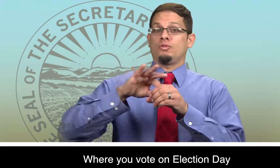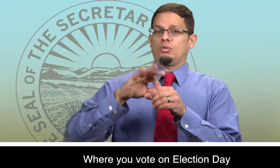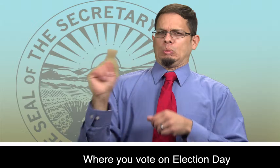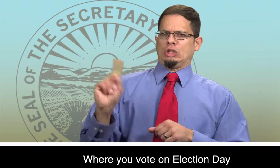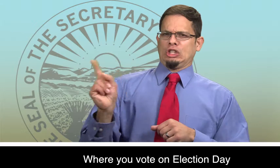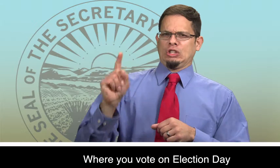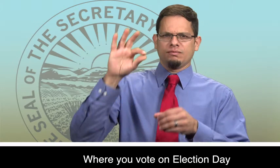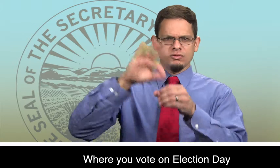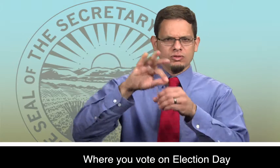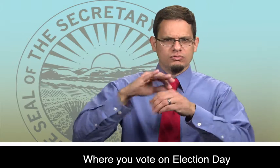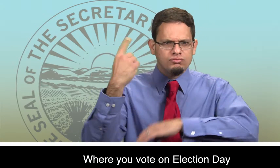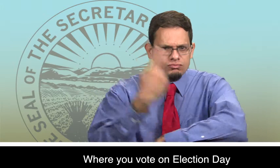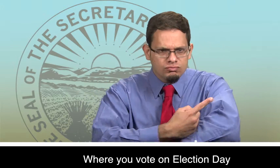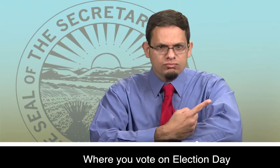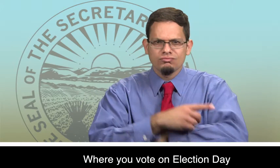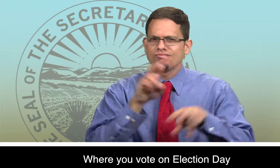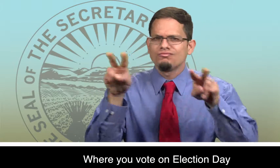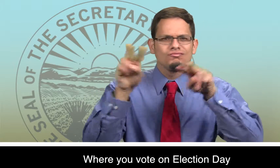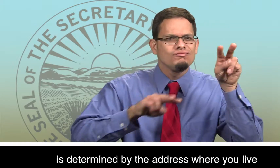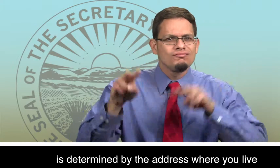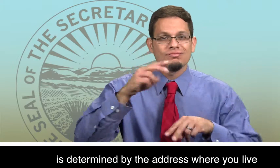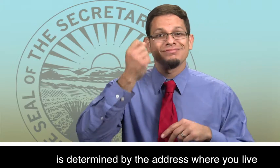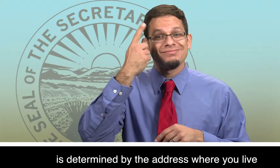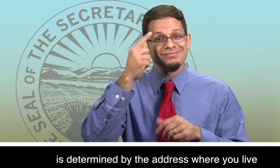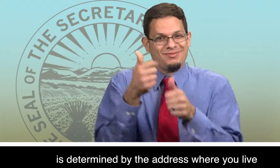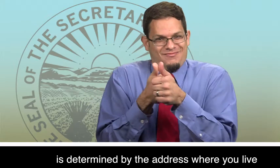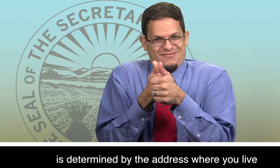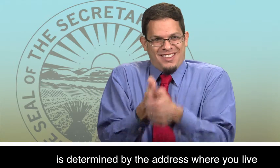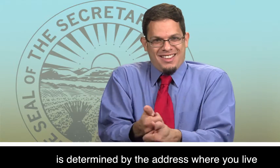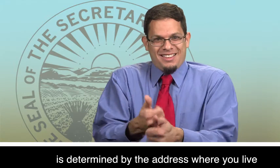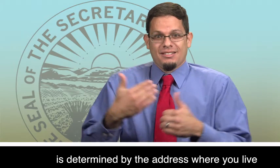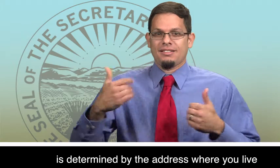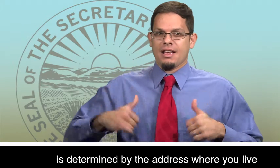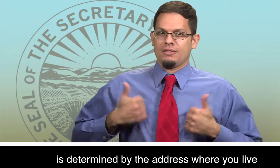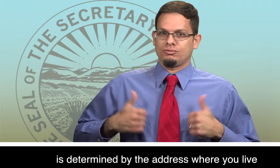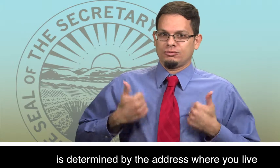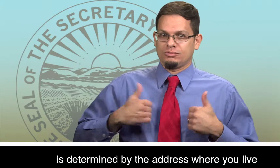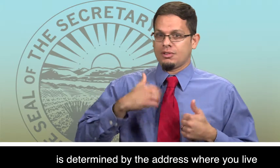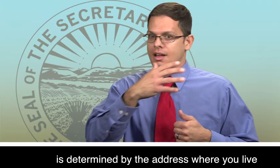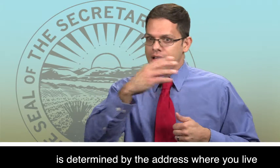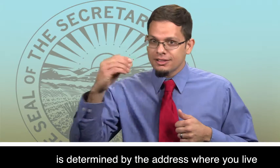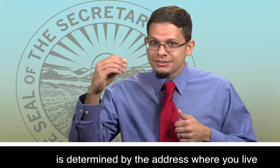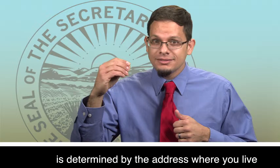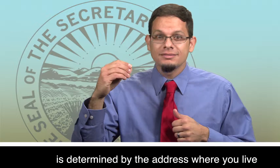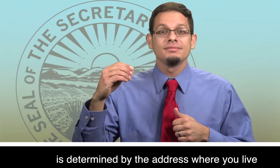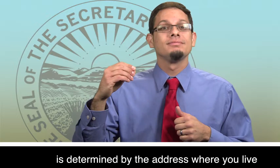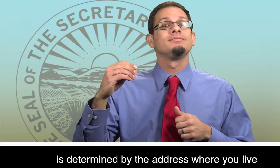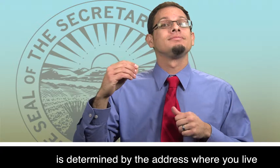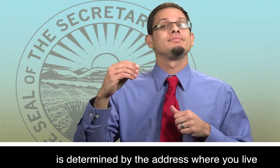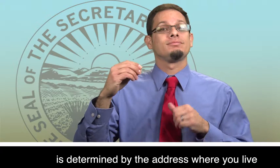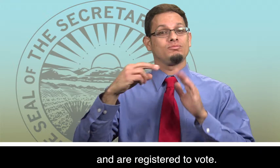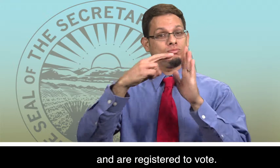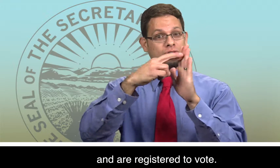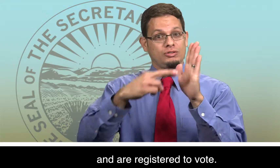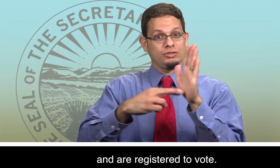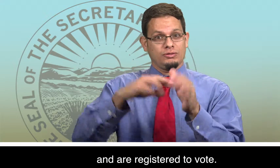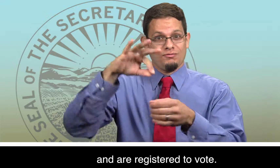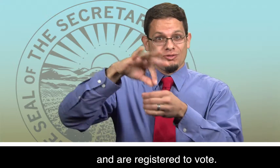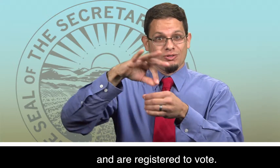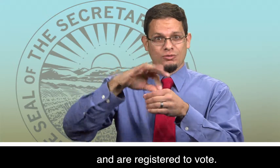Where you vote on Election Day is determined by the address where you live and are